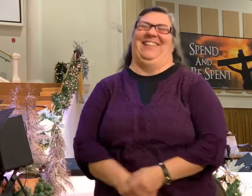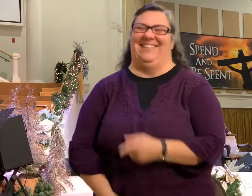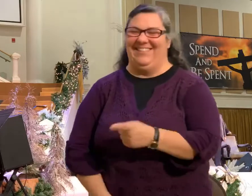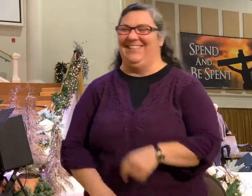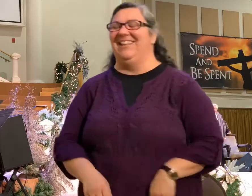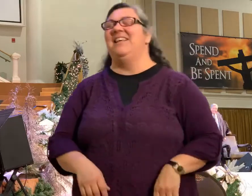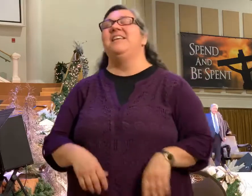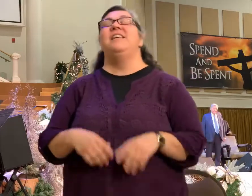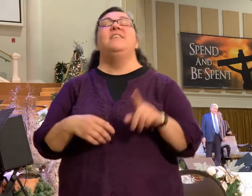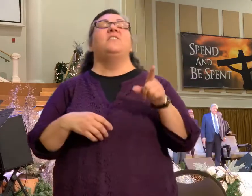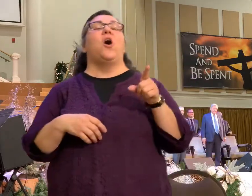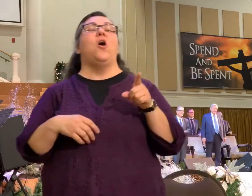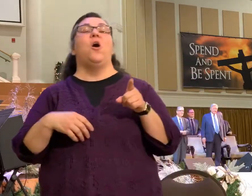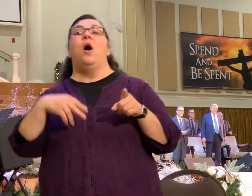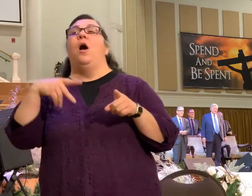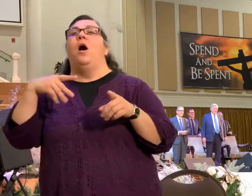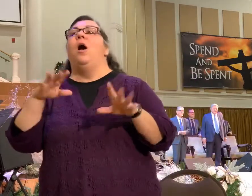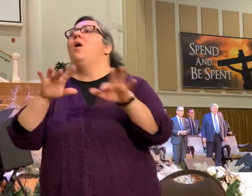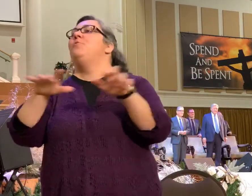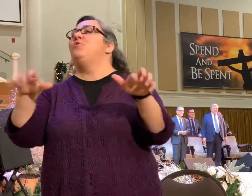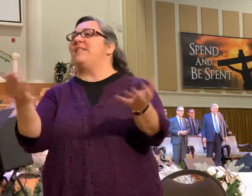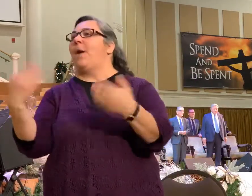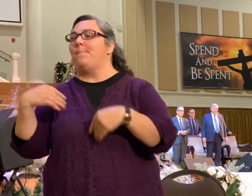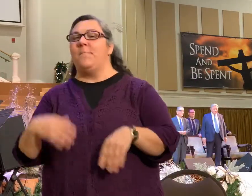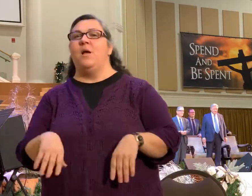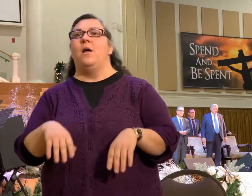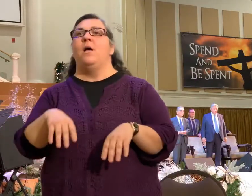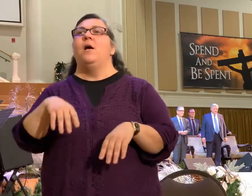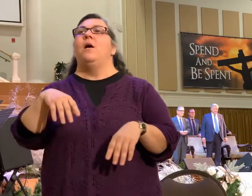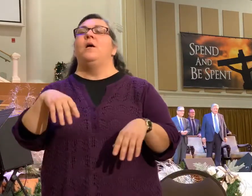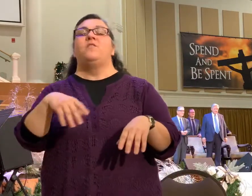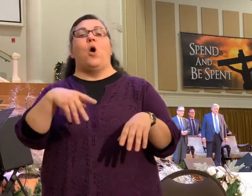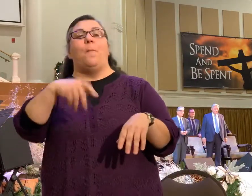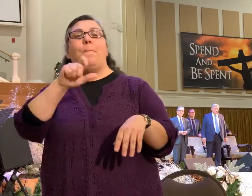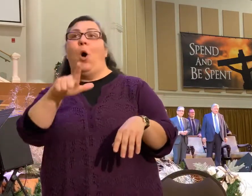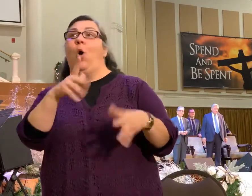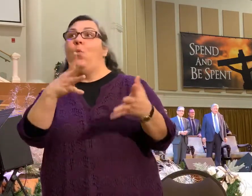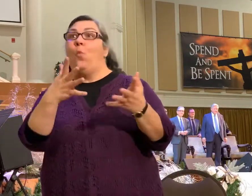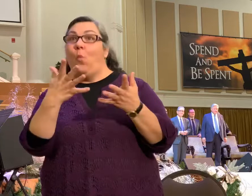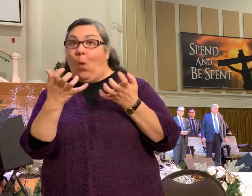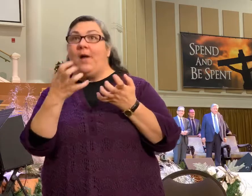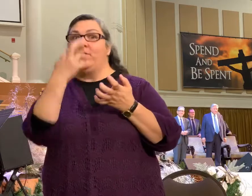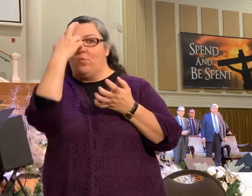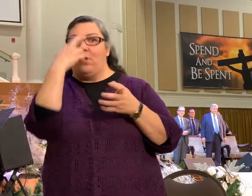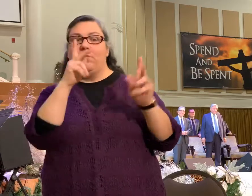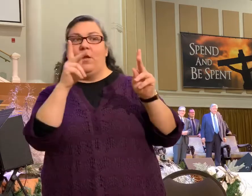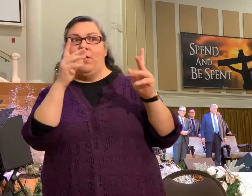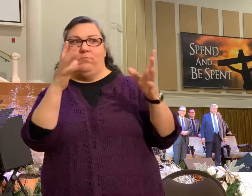He wanted the Roman church, I'm almost done, musicians come. He wanted them to listen loud and clear. Just kidding.